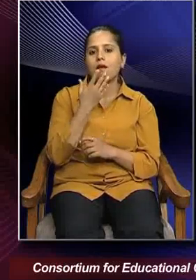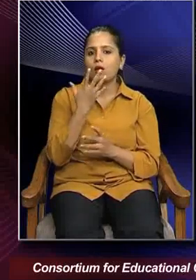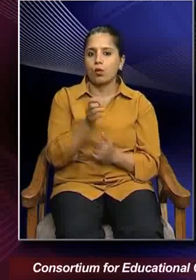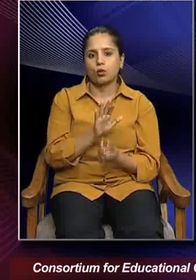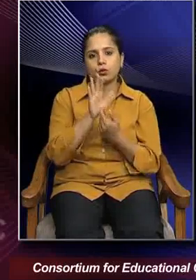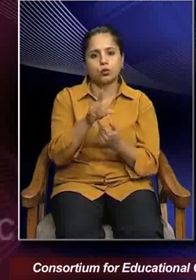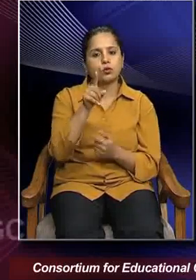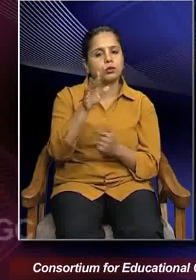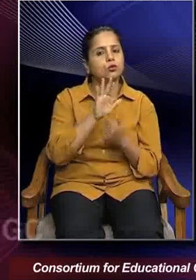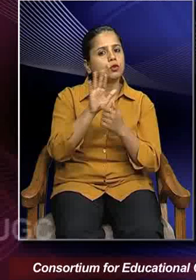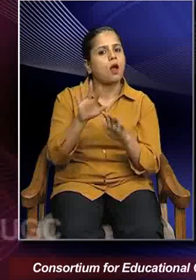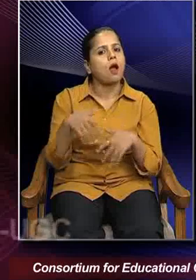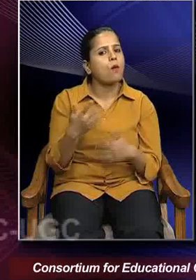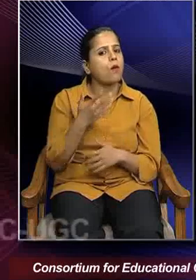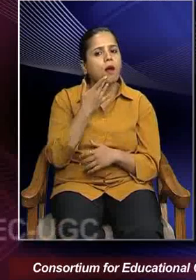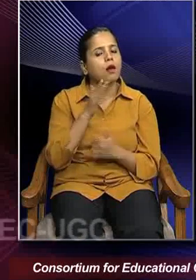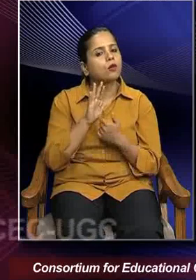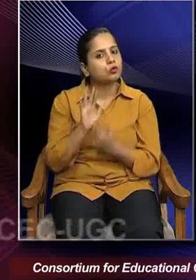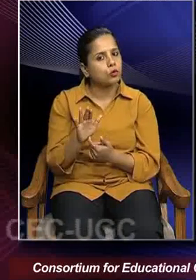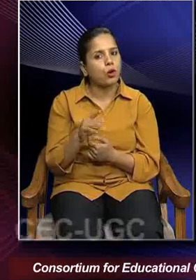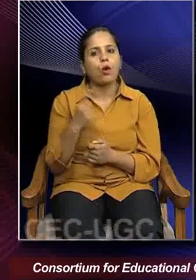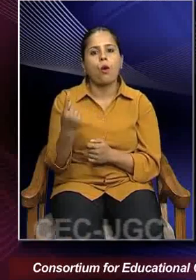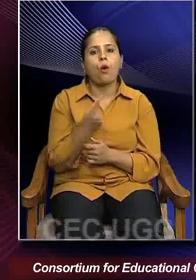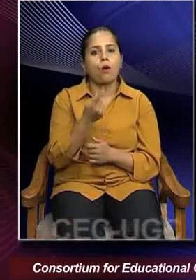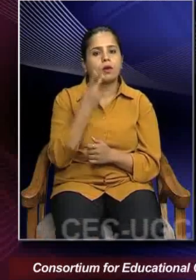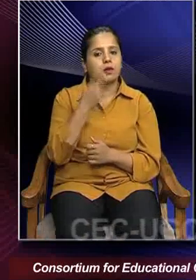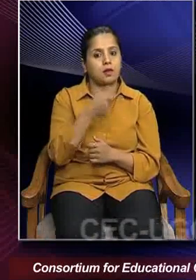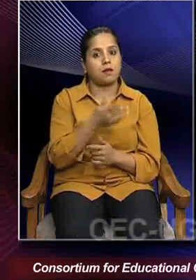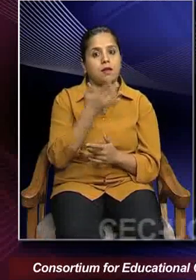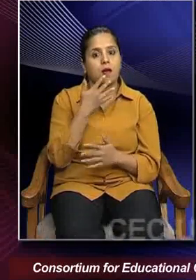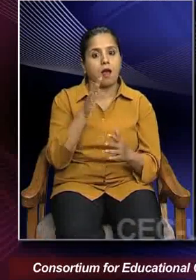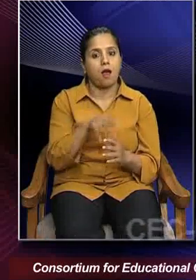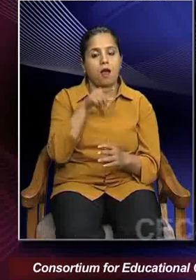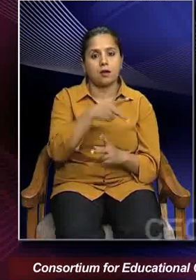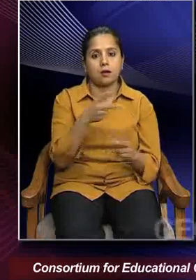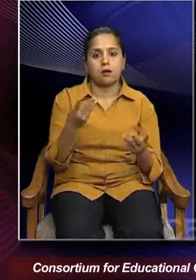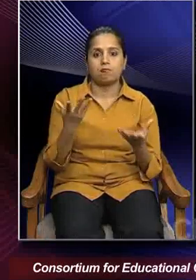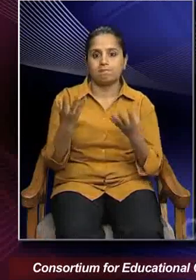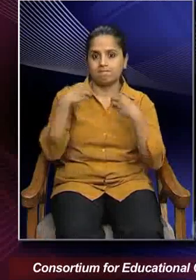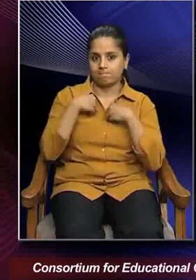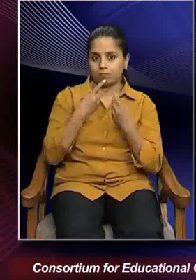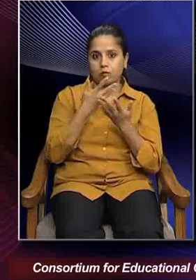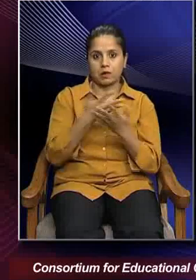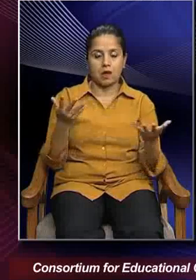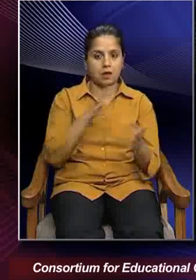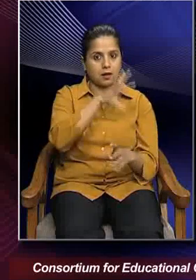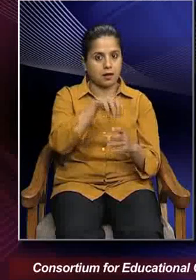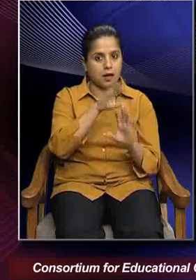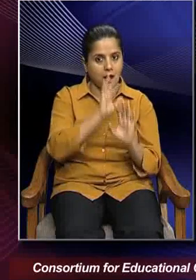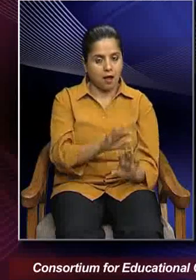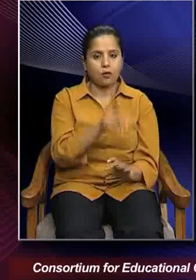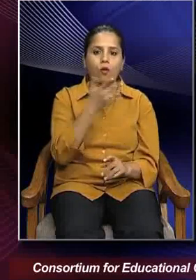how would you show them a color? Only when that color inheres in a particular substratum or a